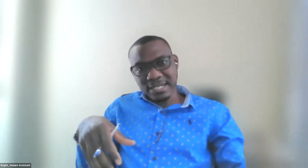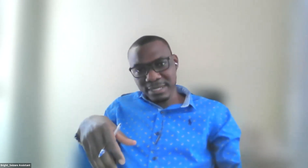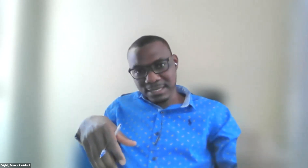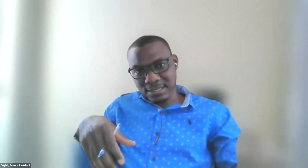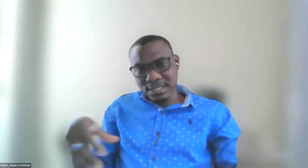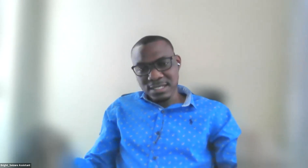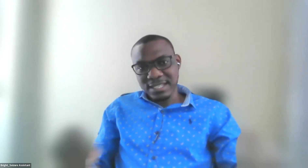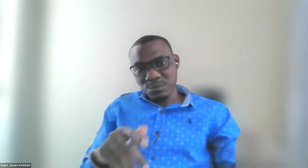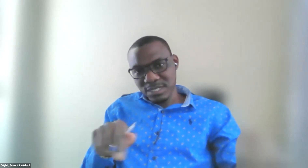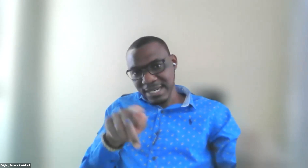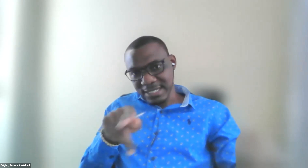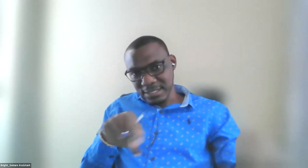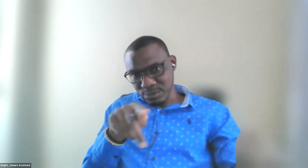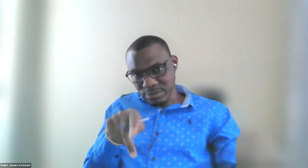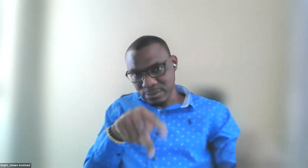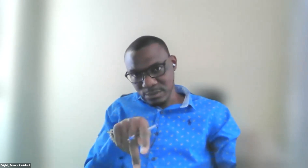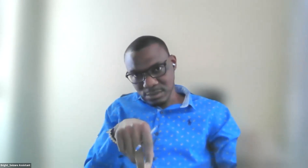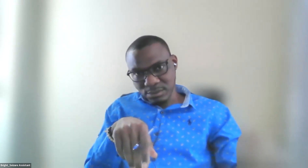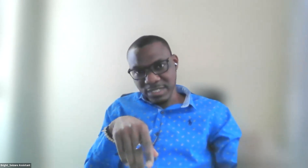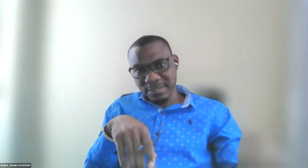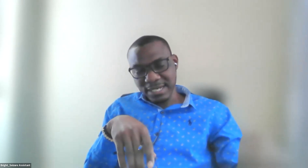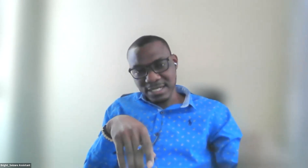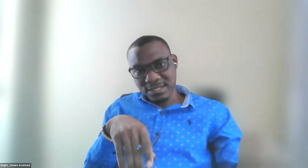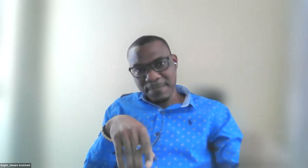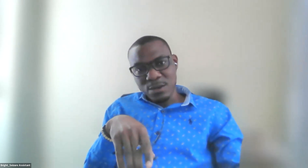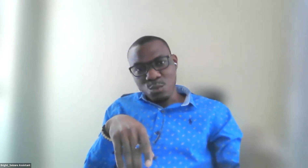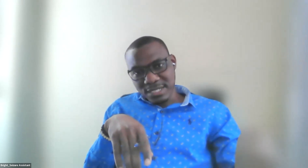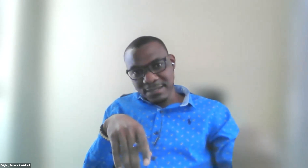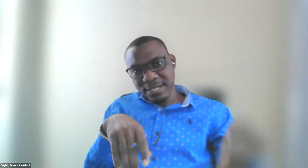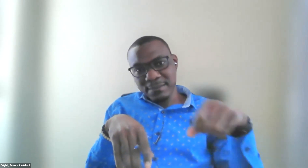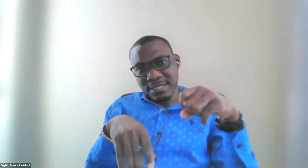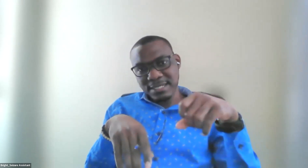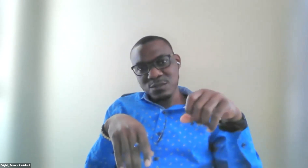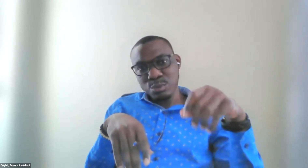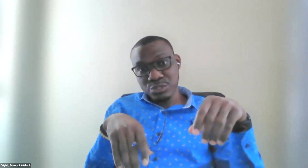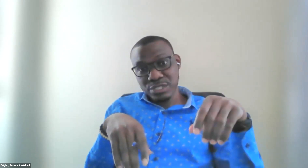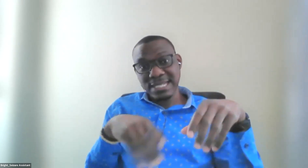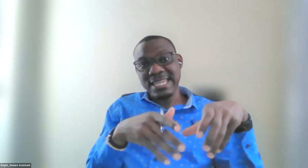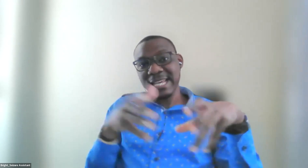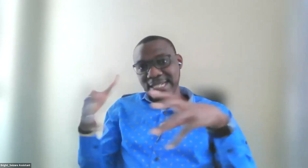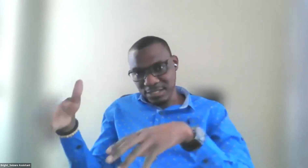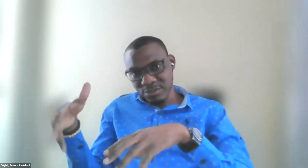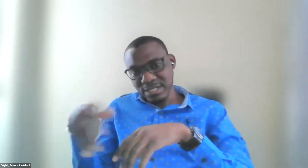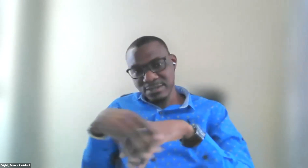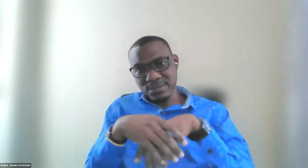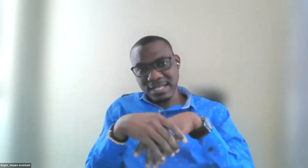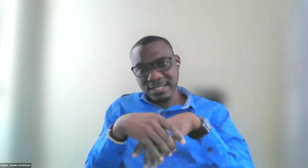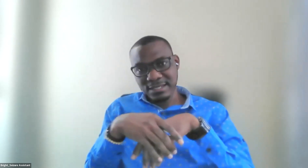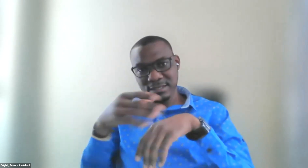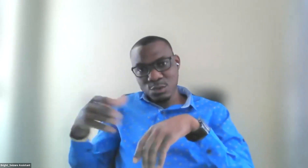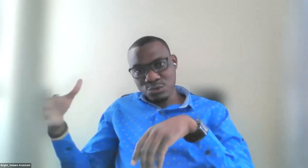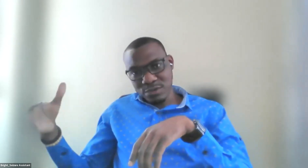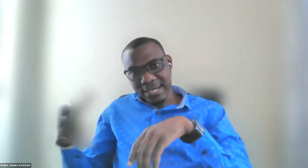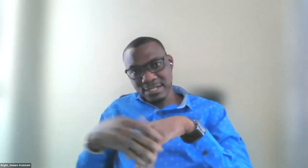the panic button that was highlighted or circled on the application. Once that panic button is pushed, then it triggers those